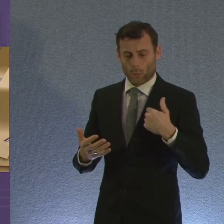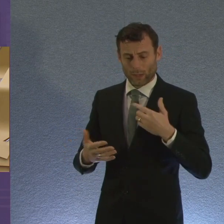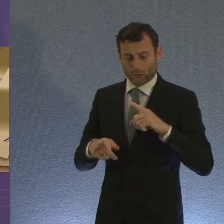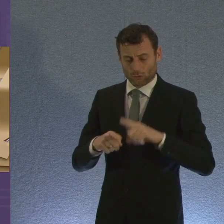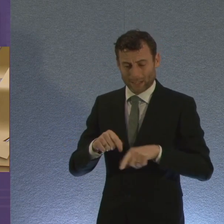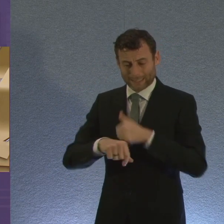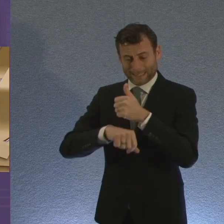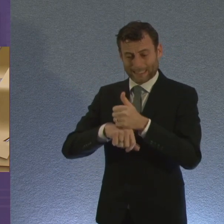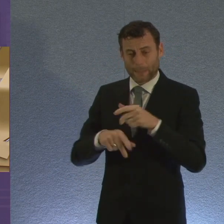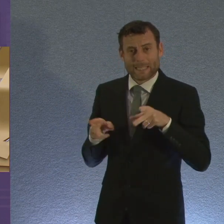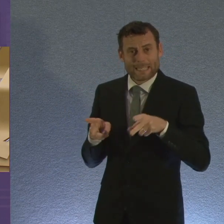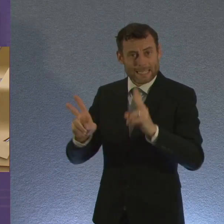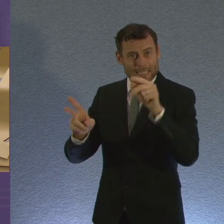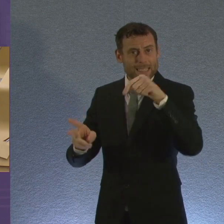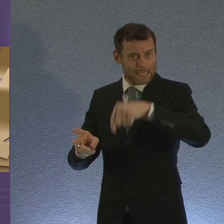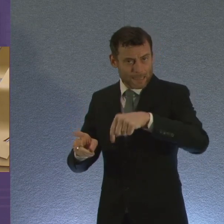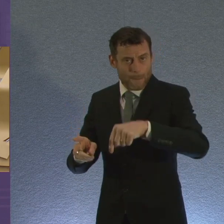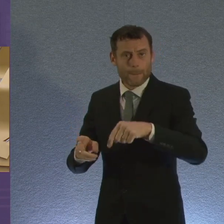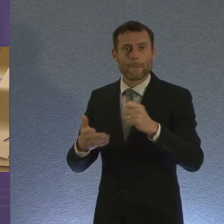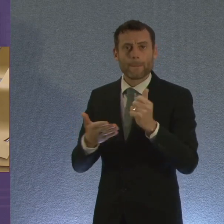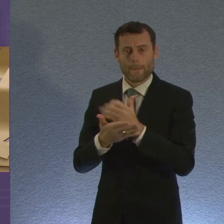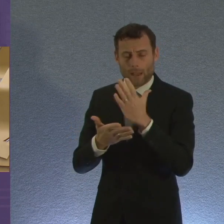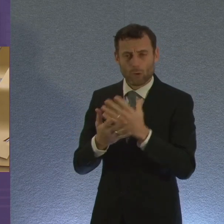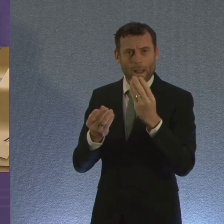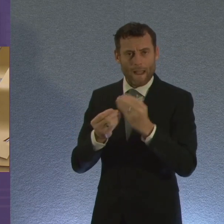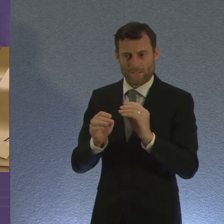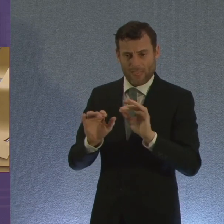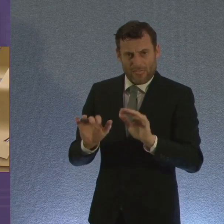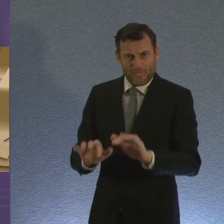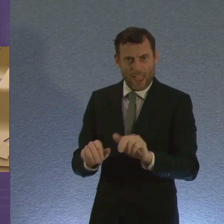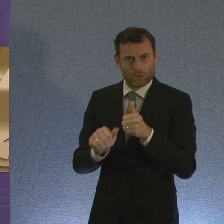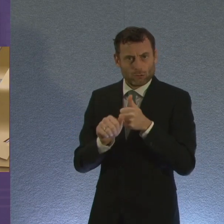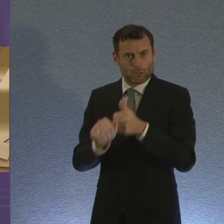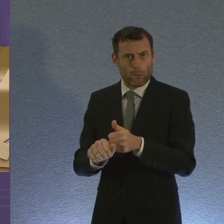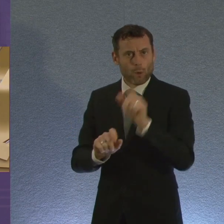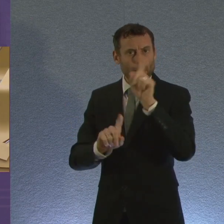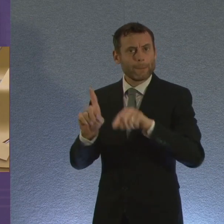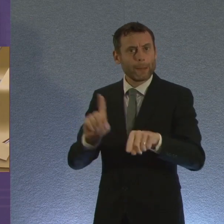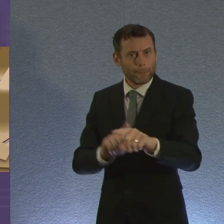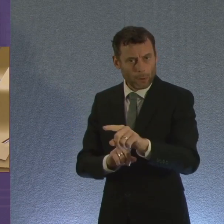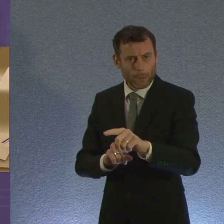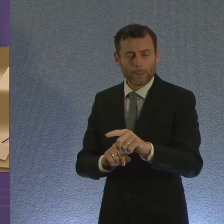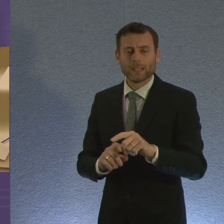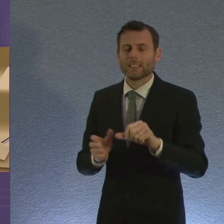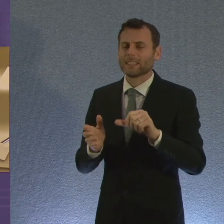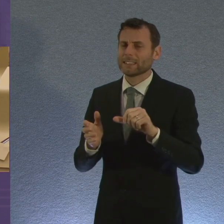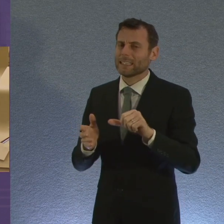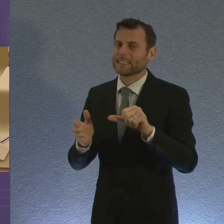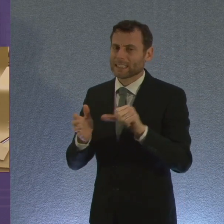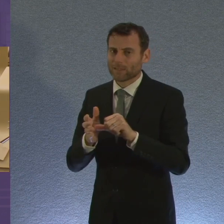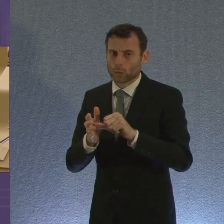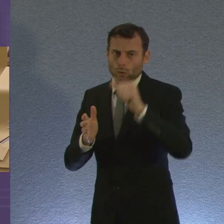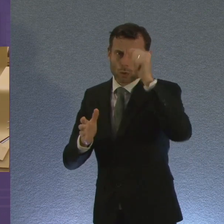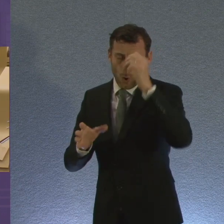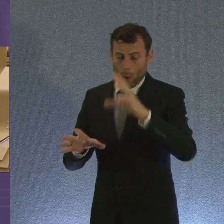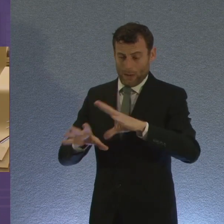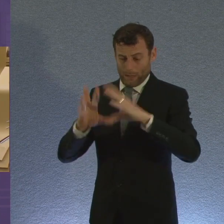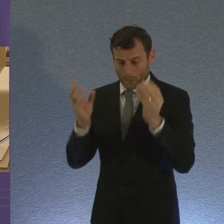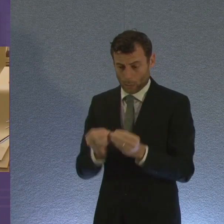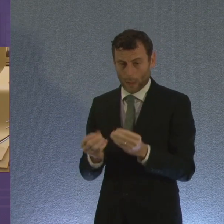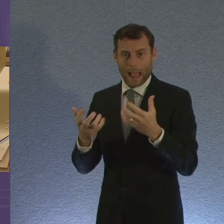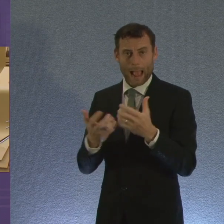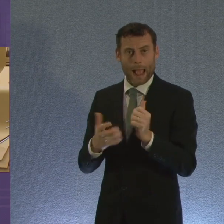run in terms of some of the support systems in the UK government and some from here, it is difficult to keep up with some of it. We are doing our very best and